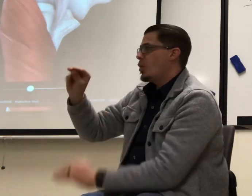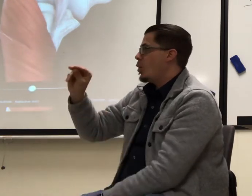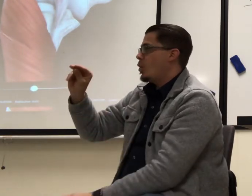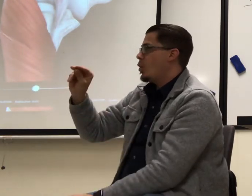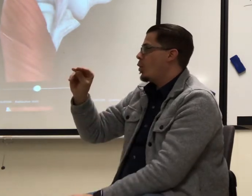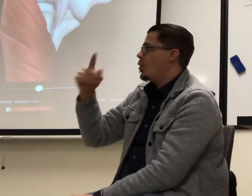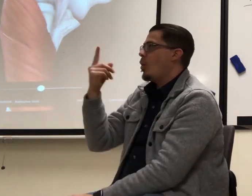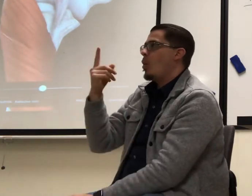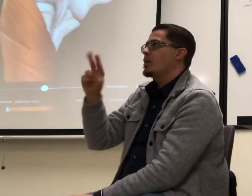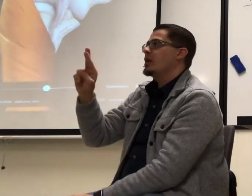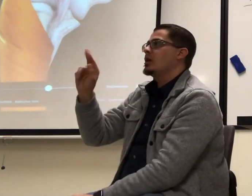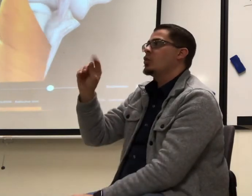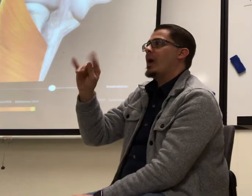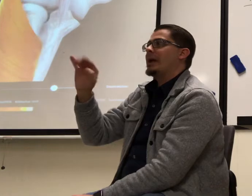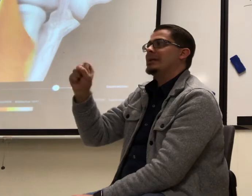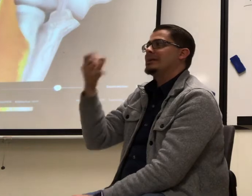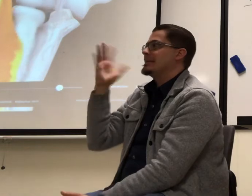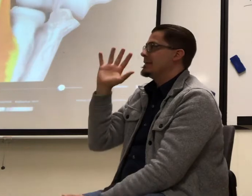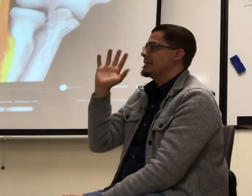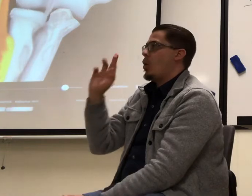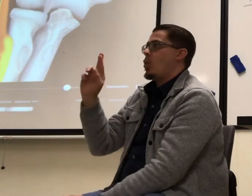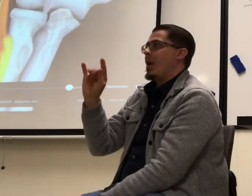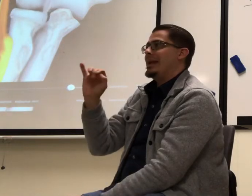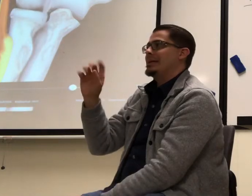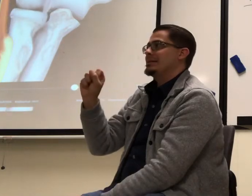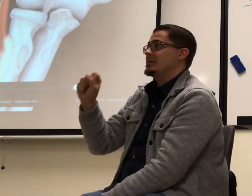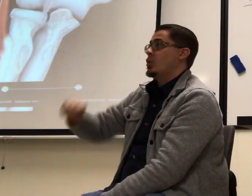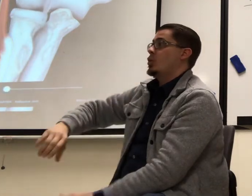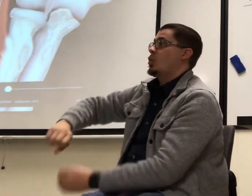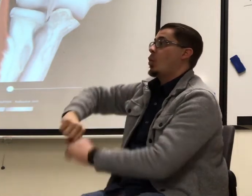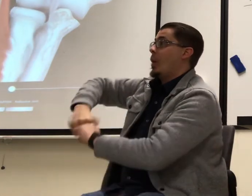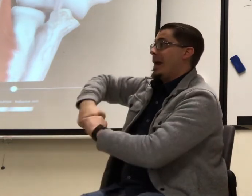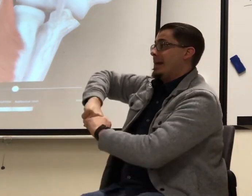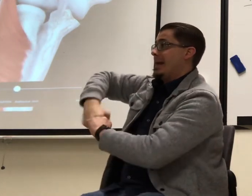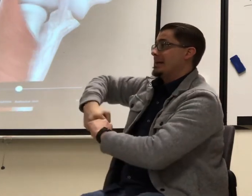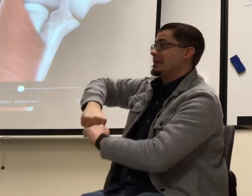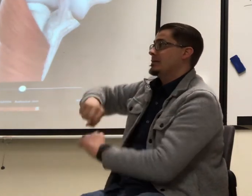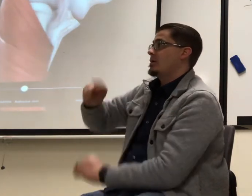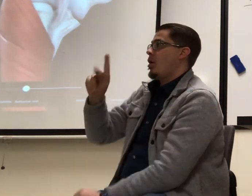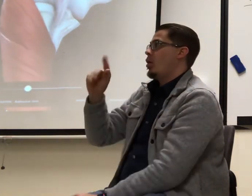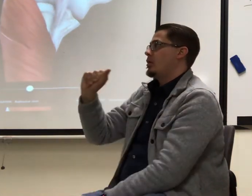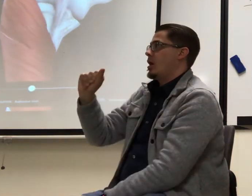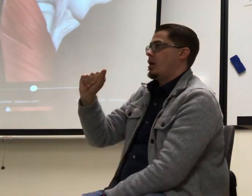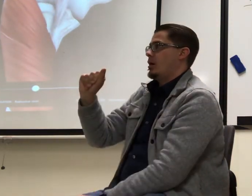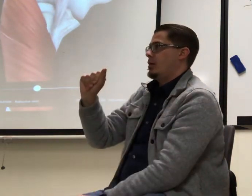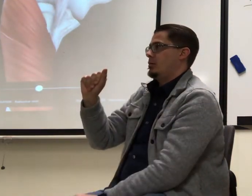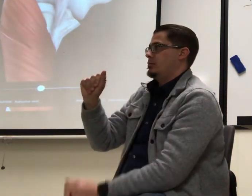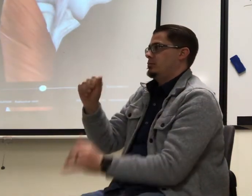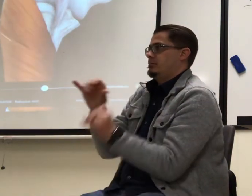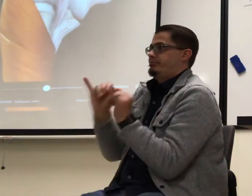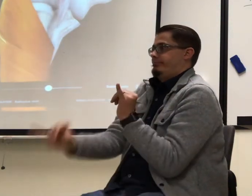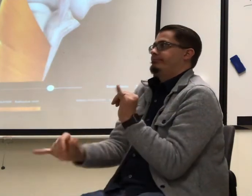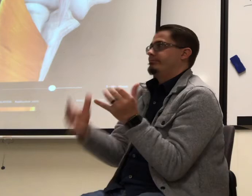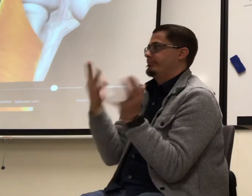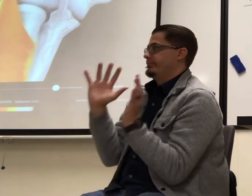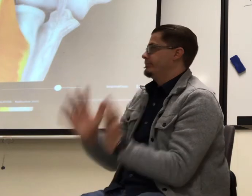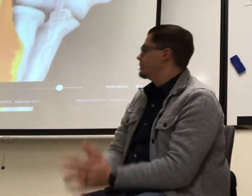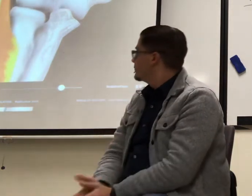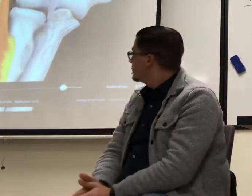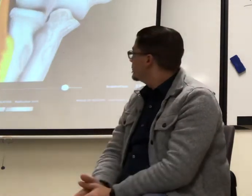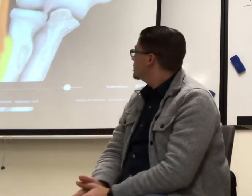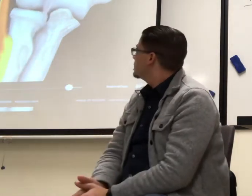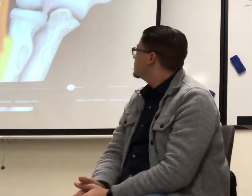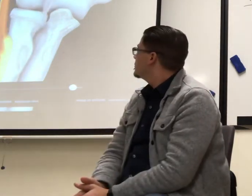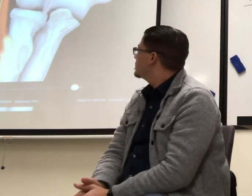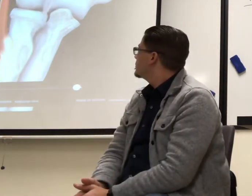No. So radius radiates and the ulna basically is stationary.